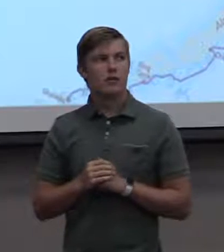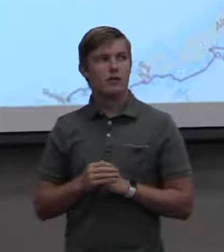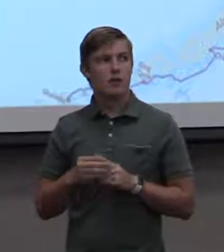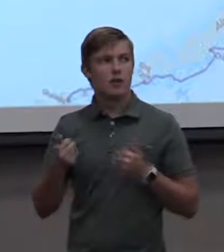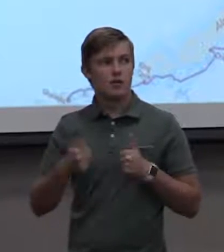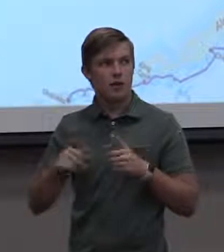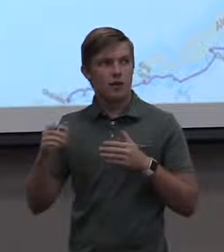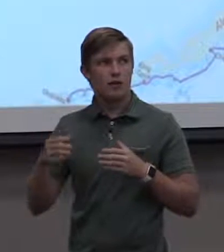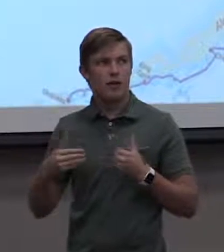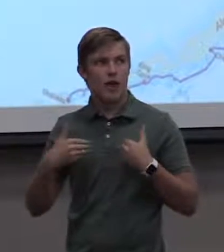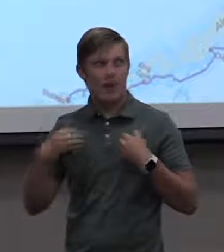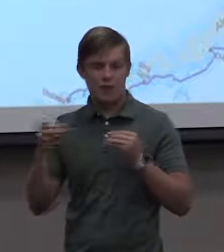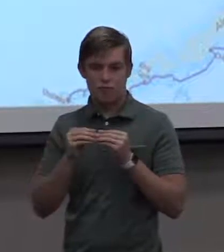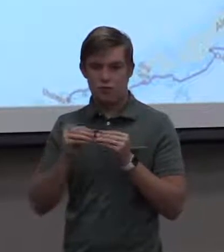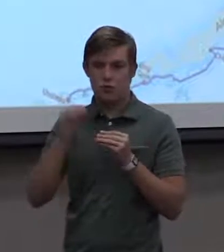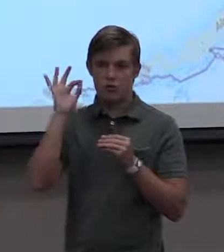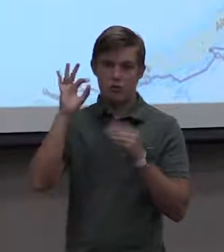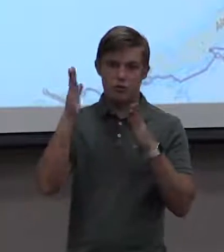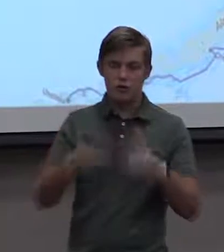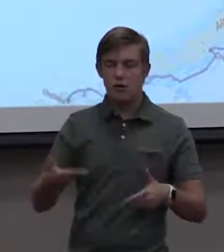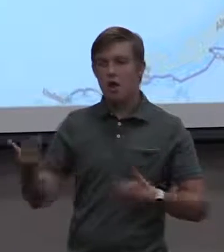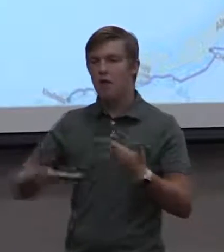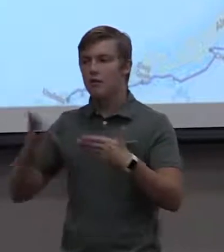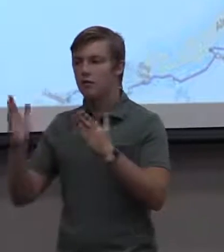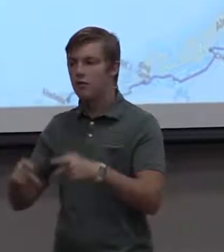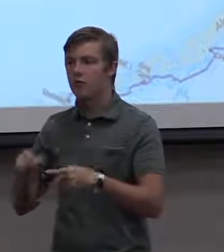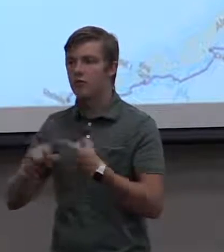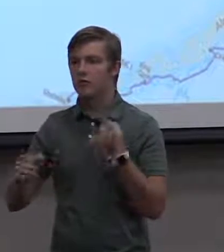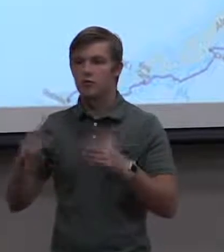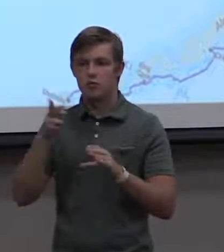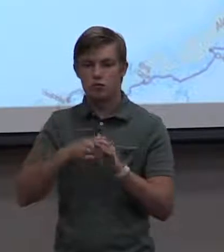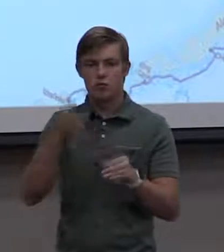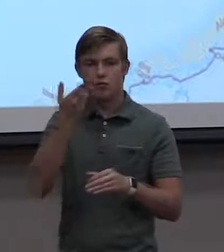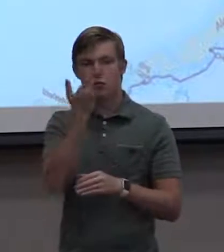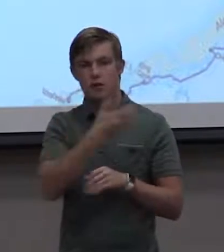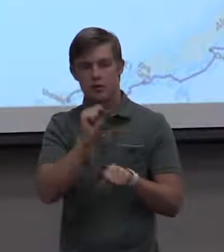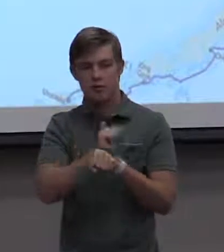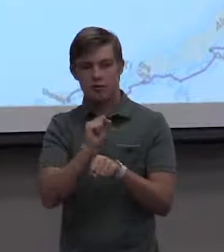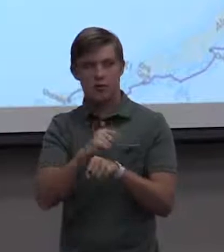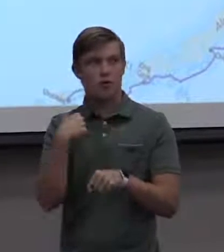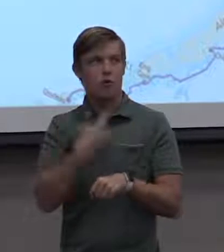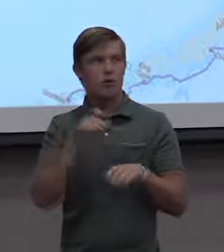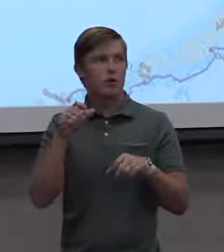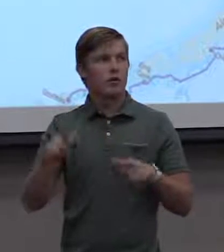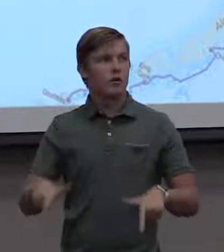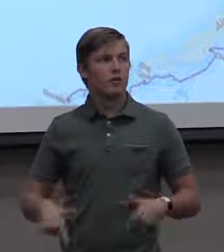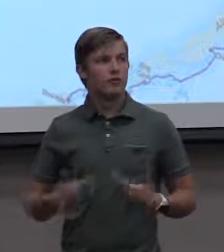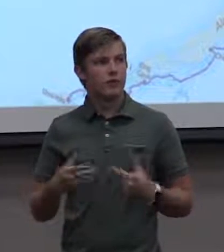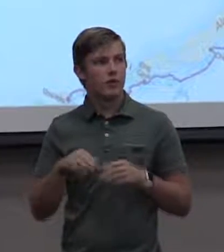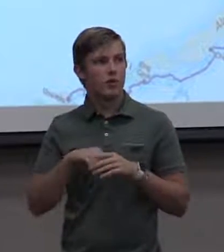and leaders and servants to come and join this work. We live in Wasilla, which is